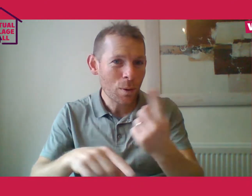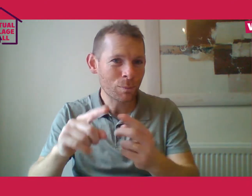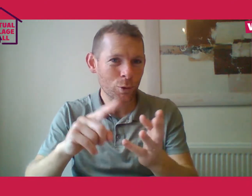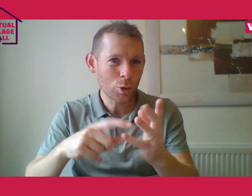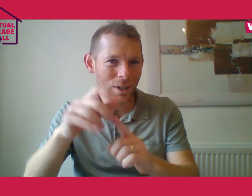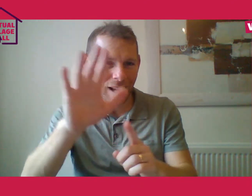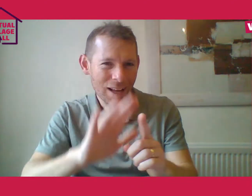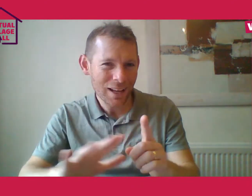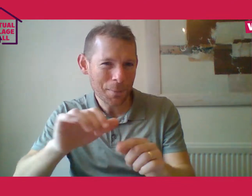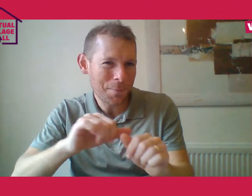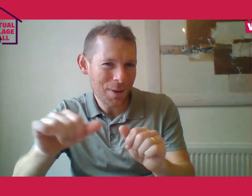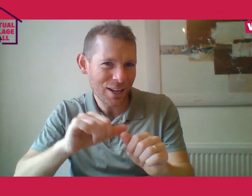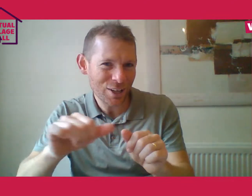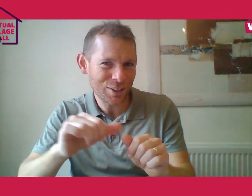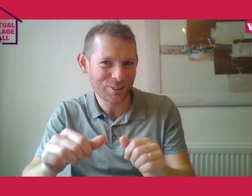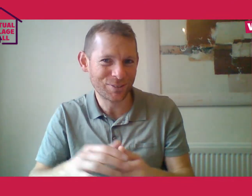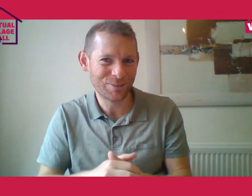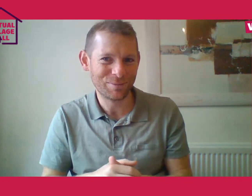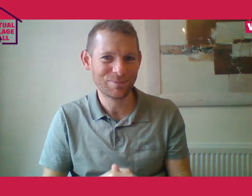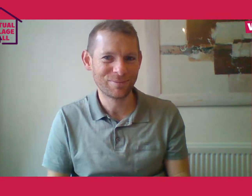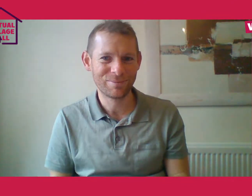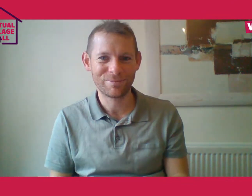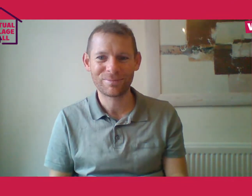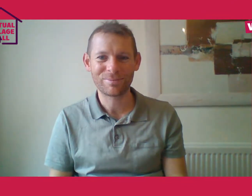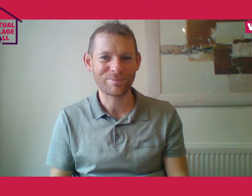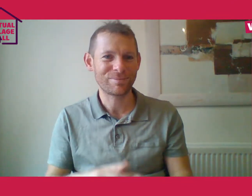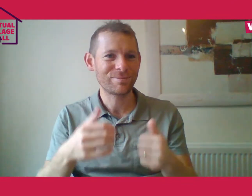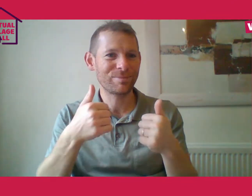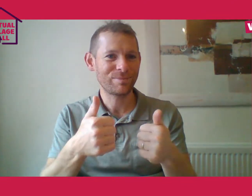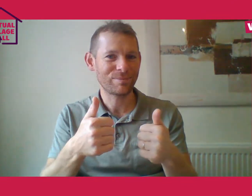nice. Hope wherever you're based in the UK, you're having better weather.